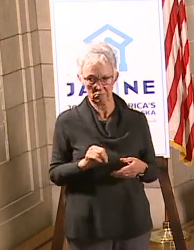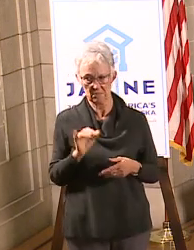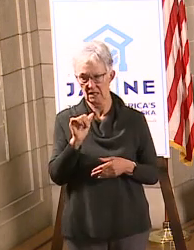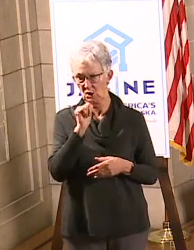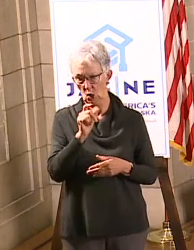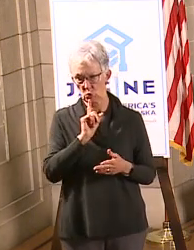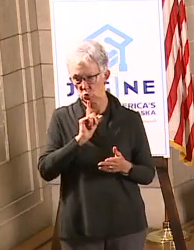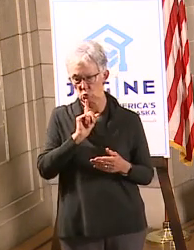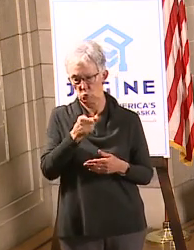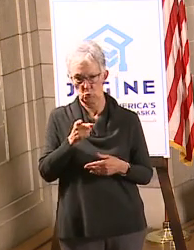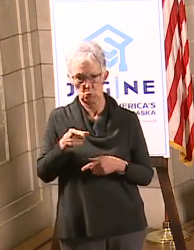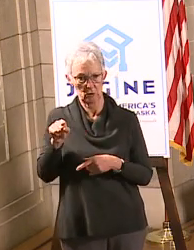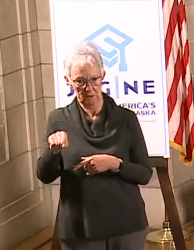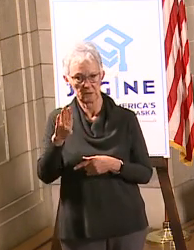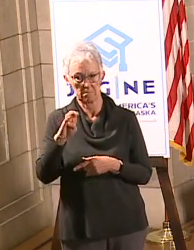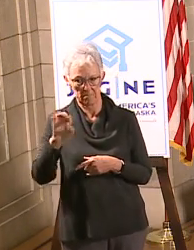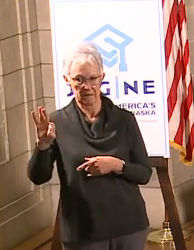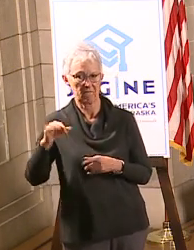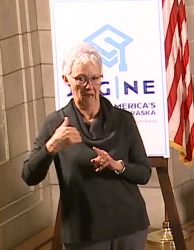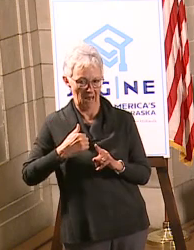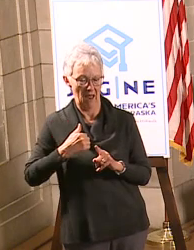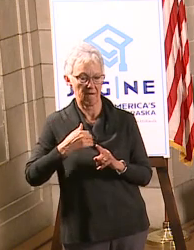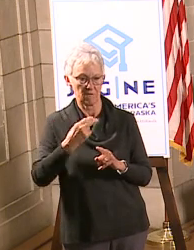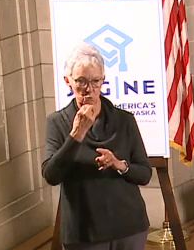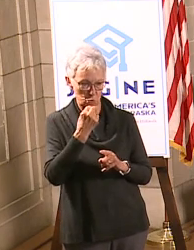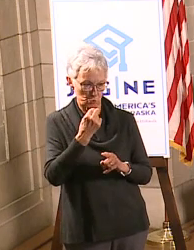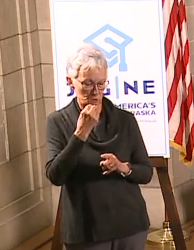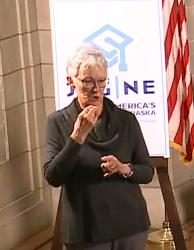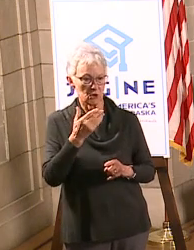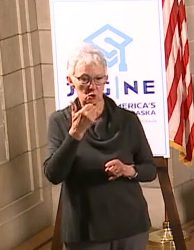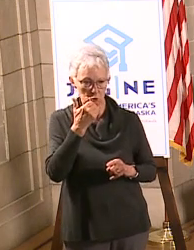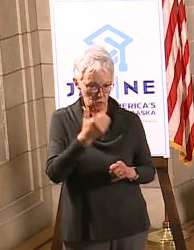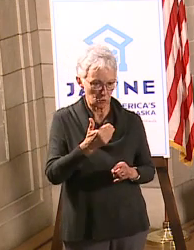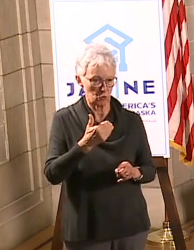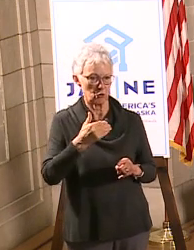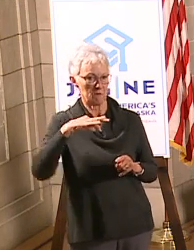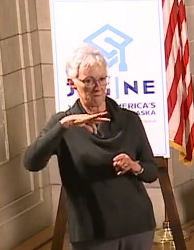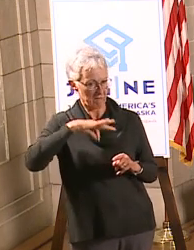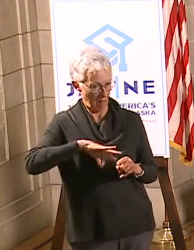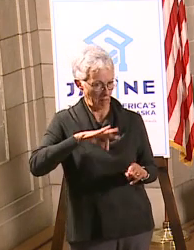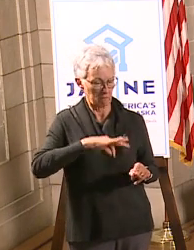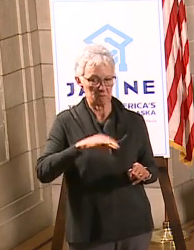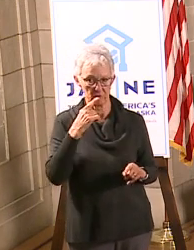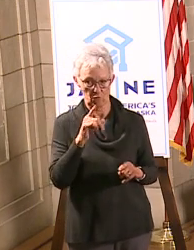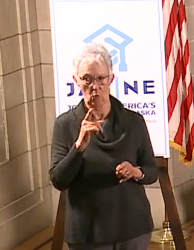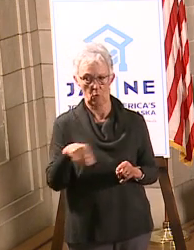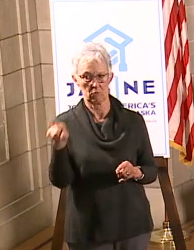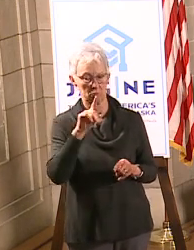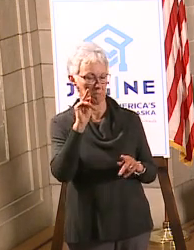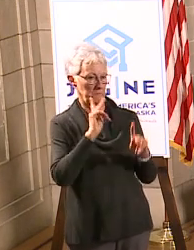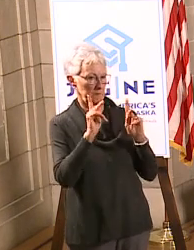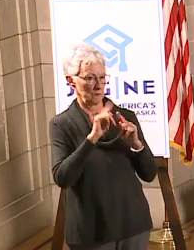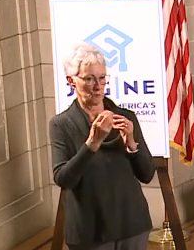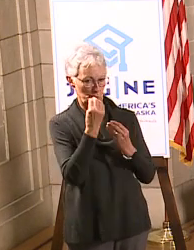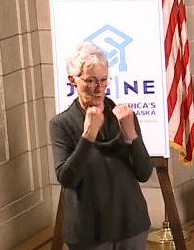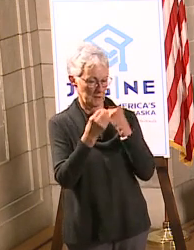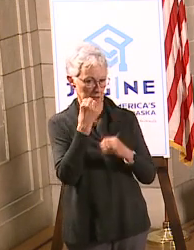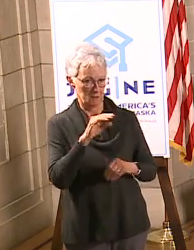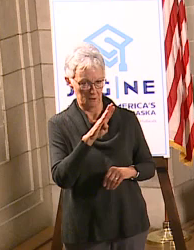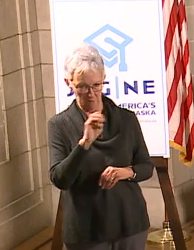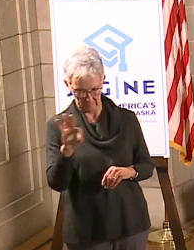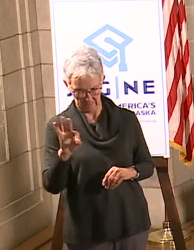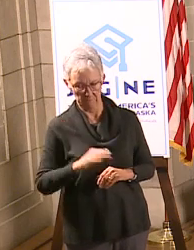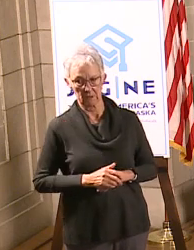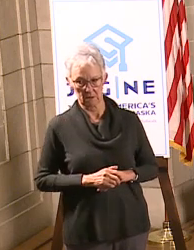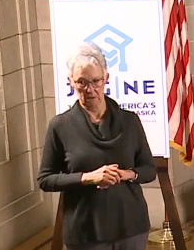So I just want everybody to know that beef is actually a very nutritional food source for you, and I'm